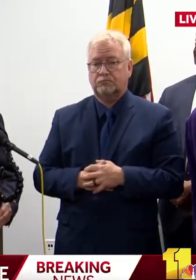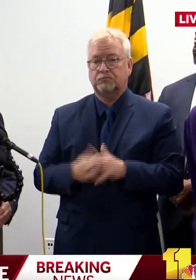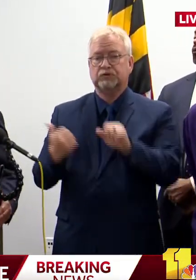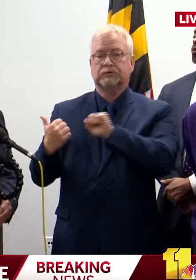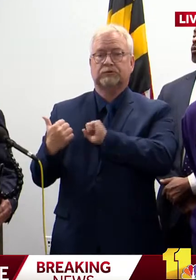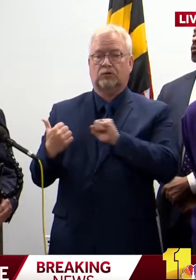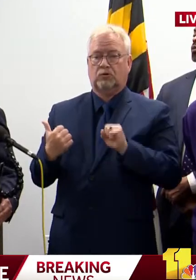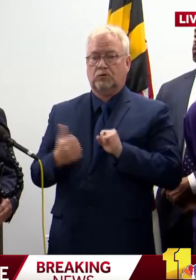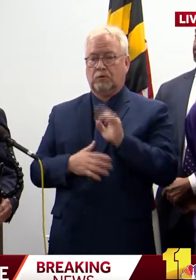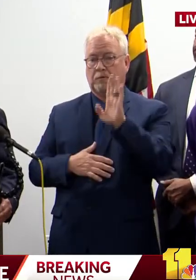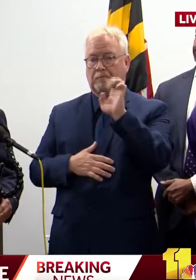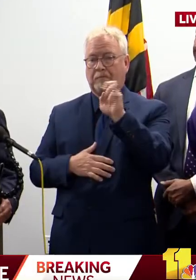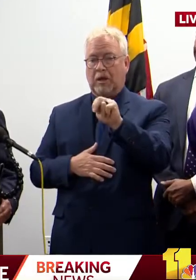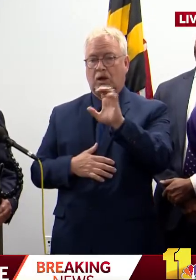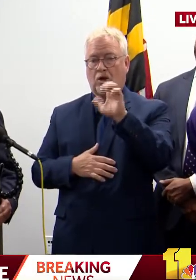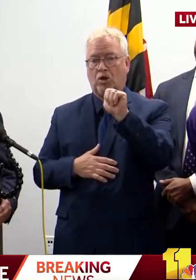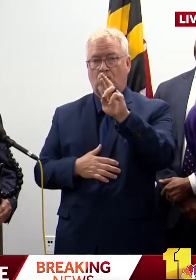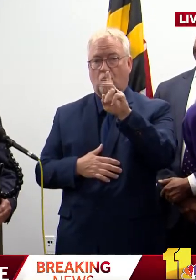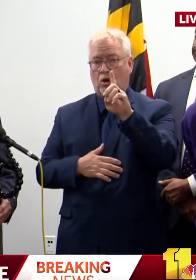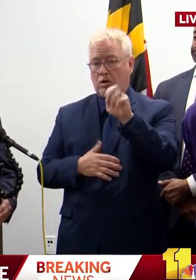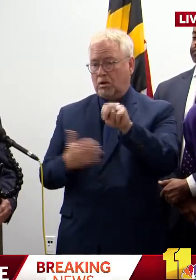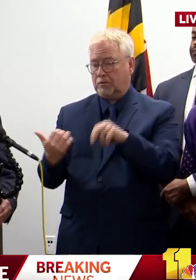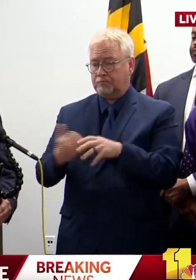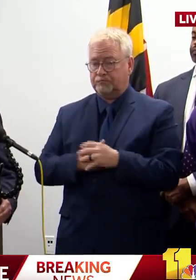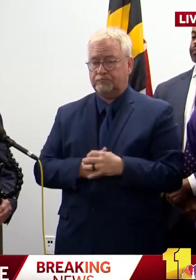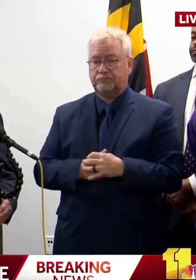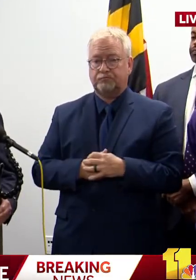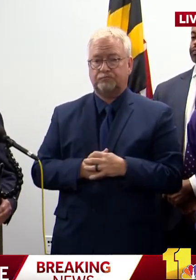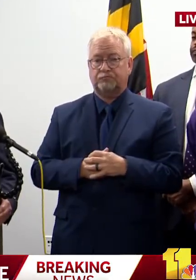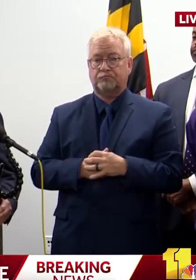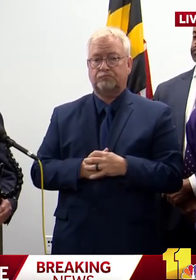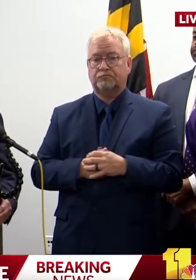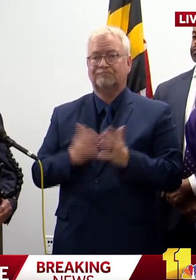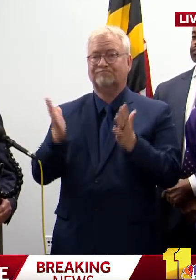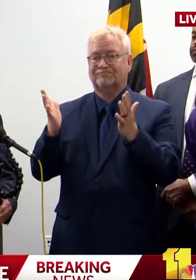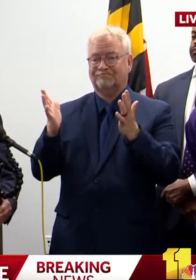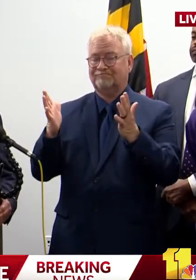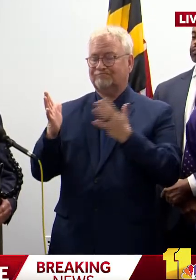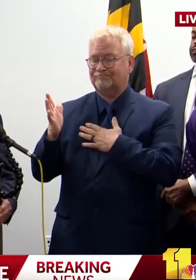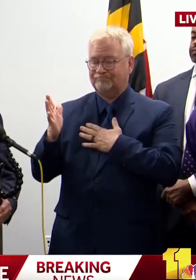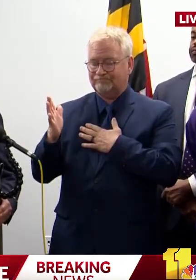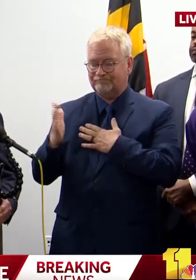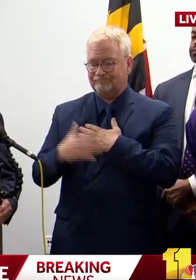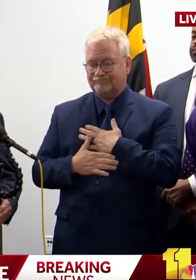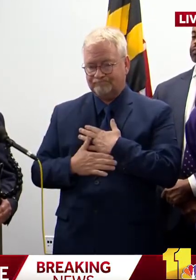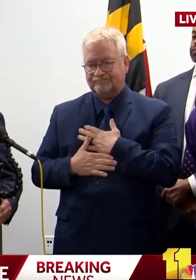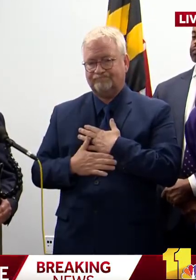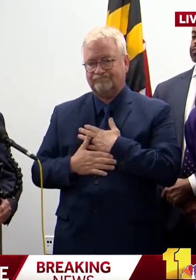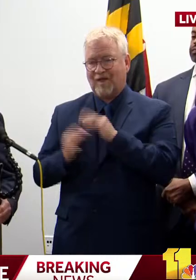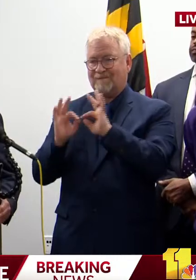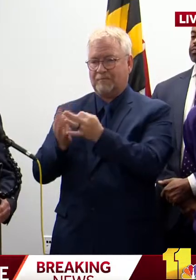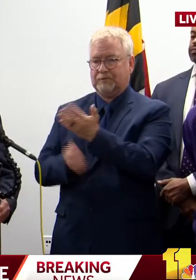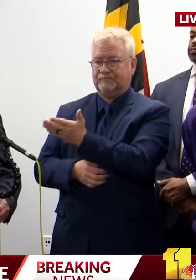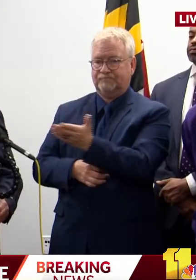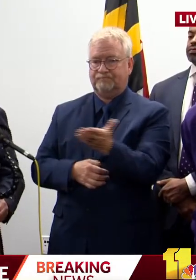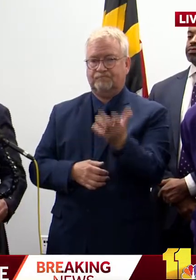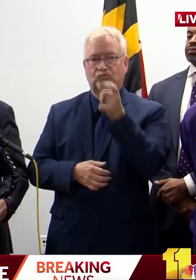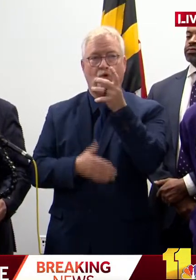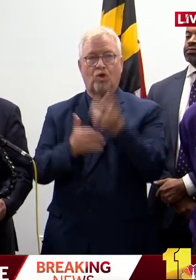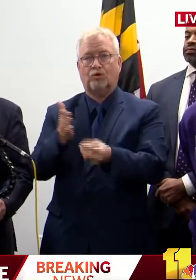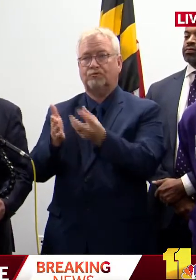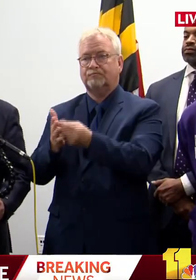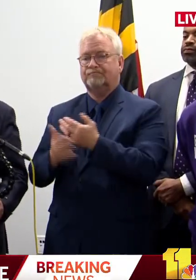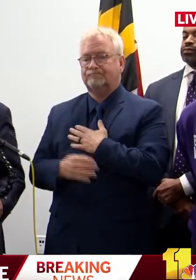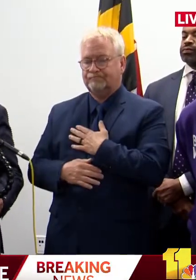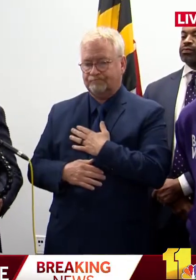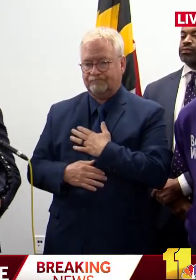Senator Ben Cardin, first let me express our deepest condolences to the families of the victims of this horrible